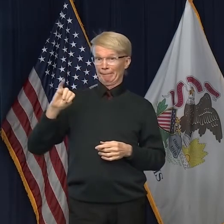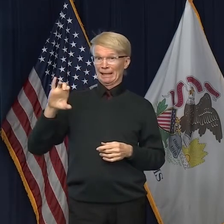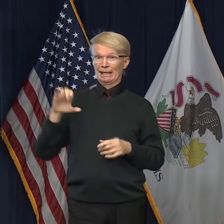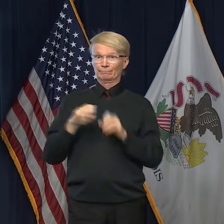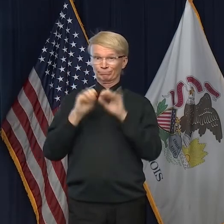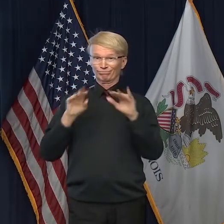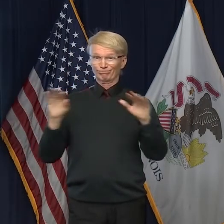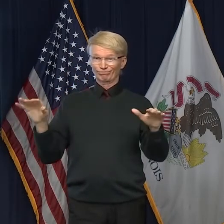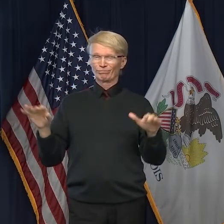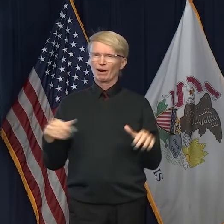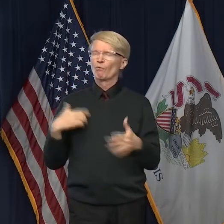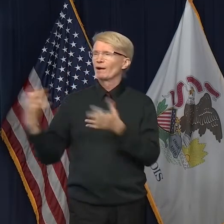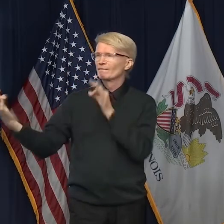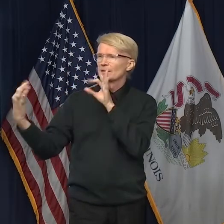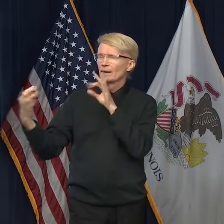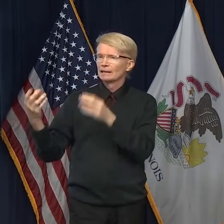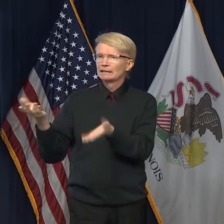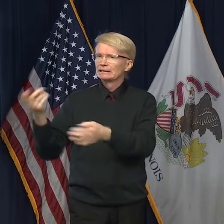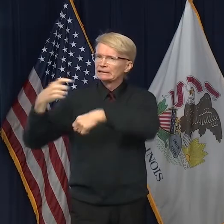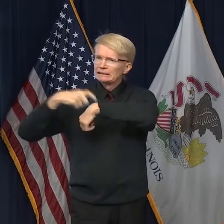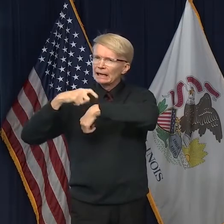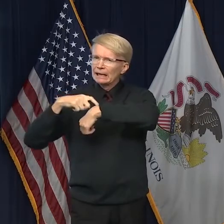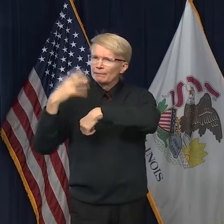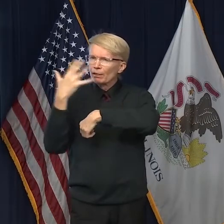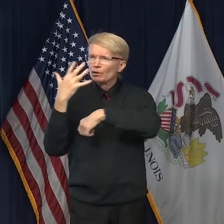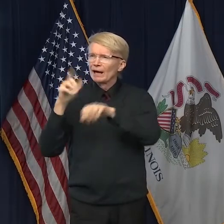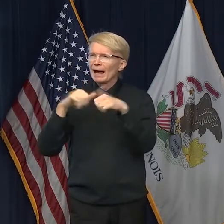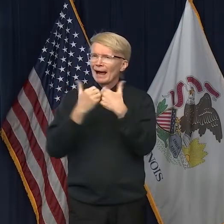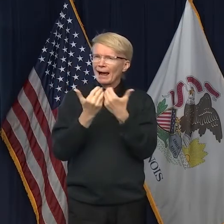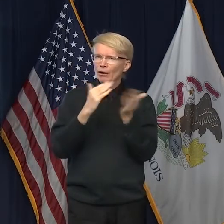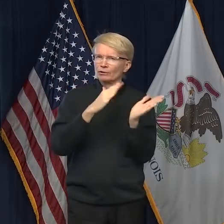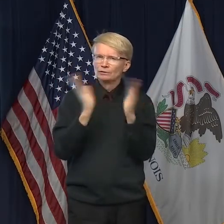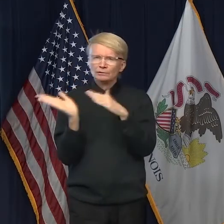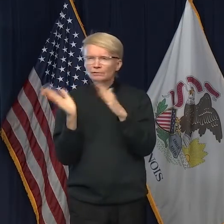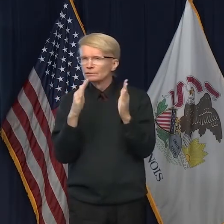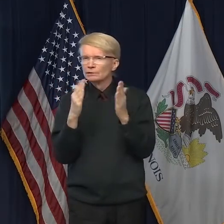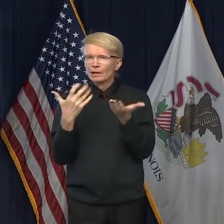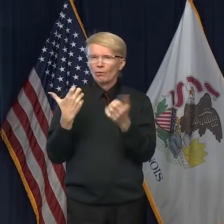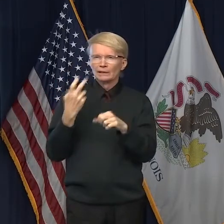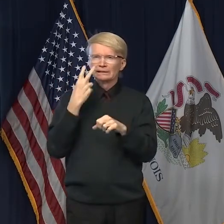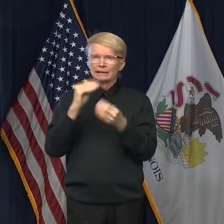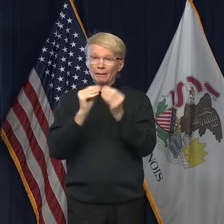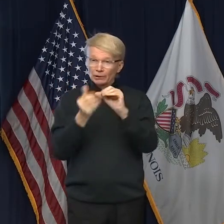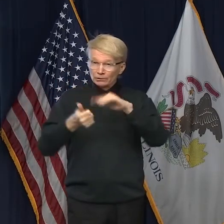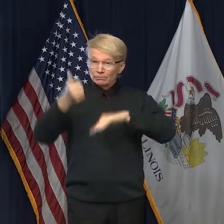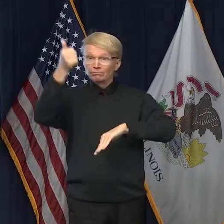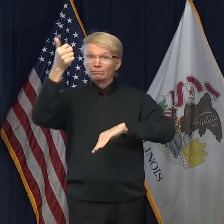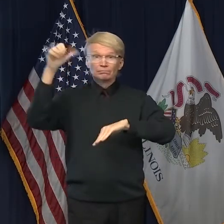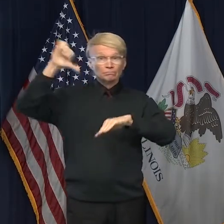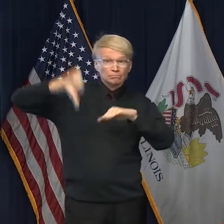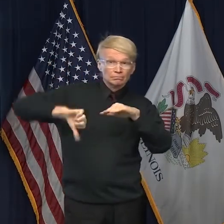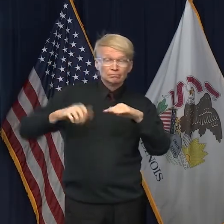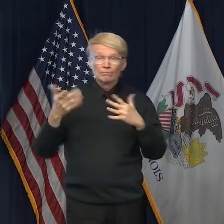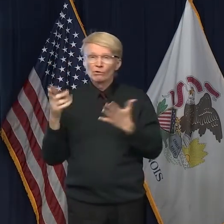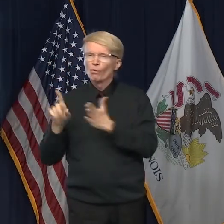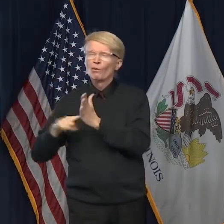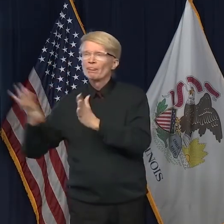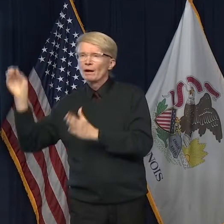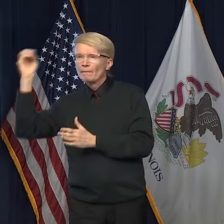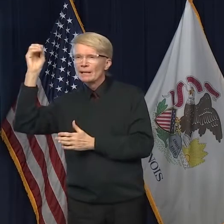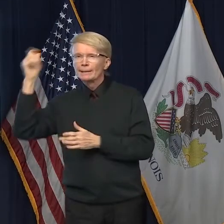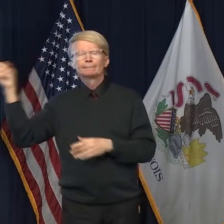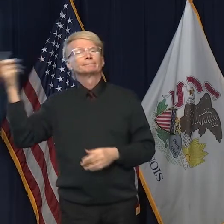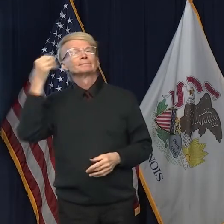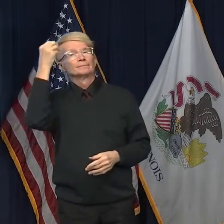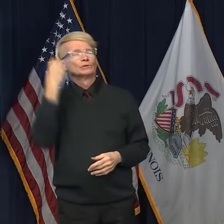feedback about the timing, right? Because the numbers looked like they're getting better, and I wanted to know what their impression was. And their impression